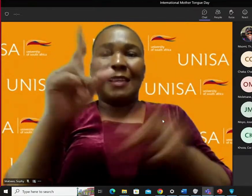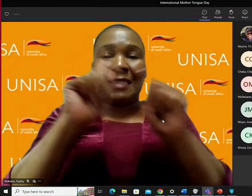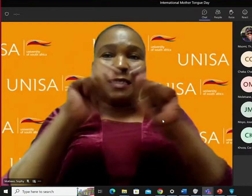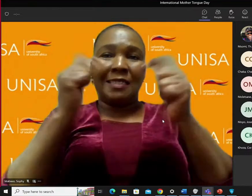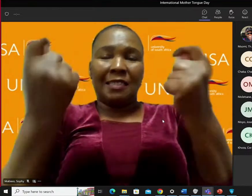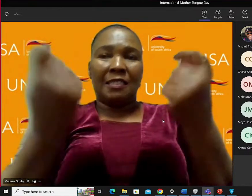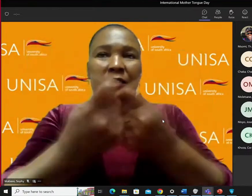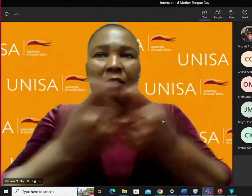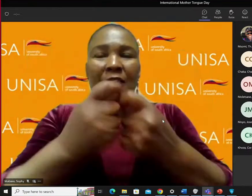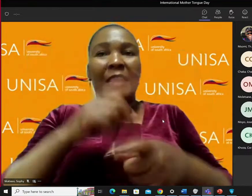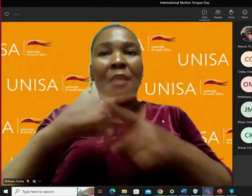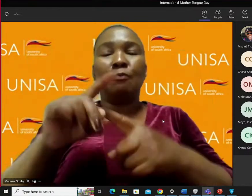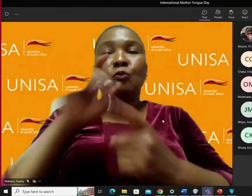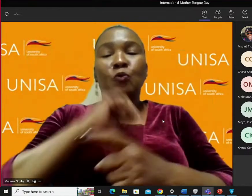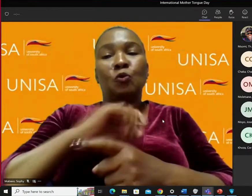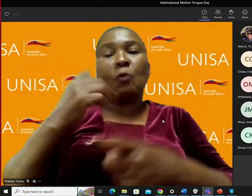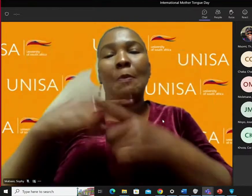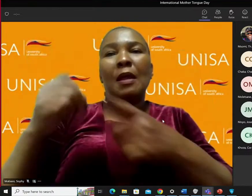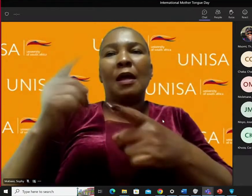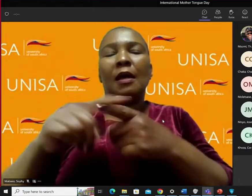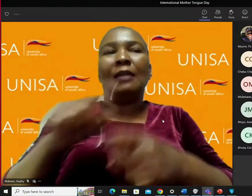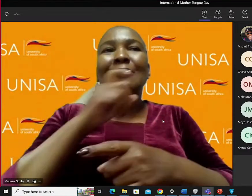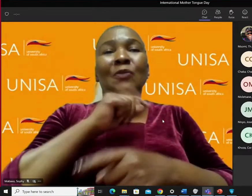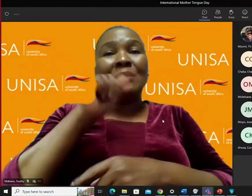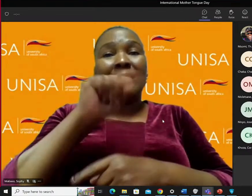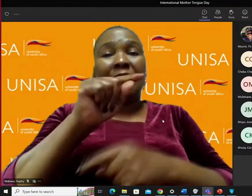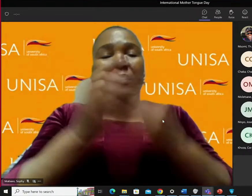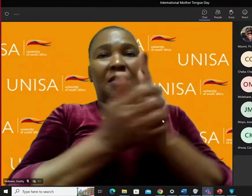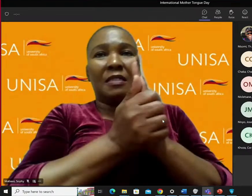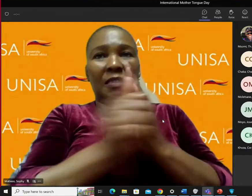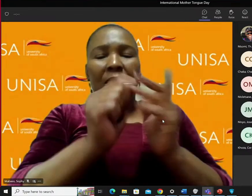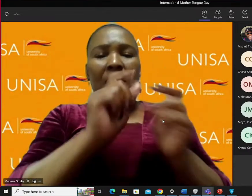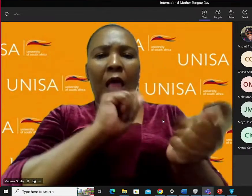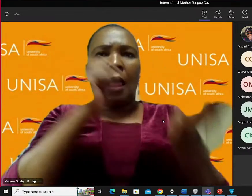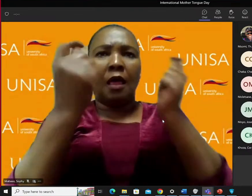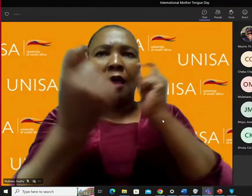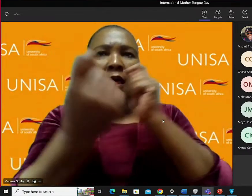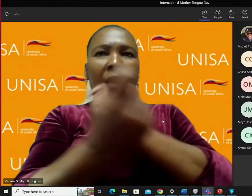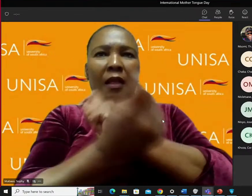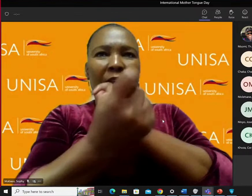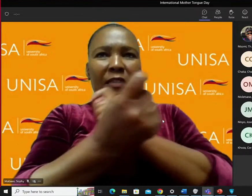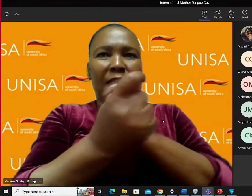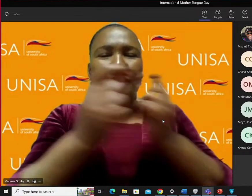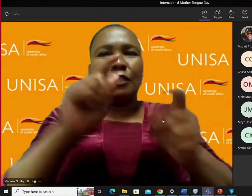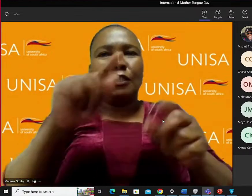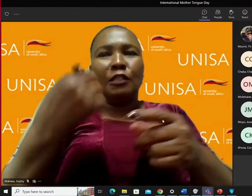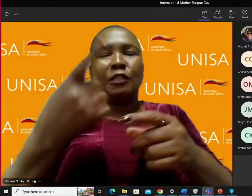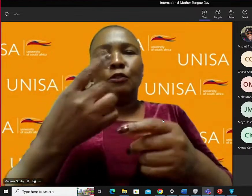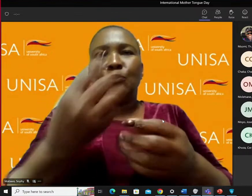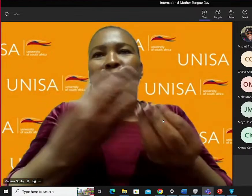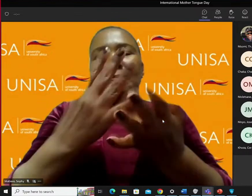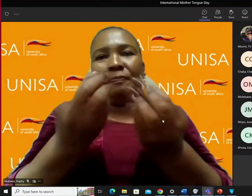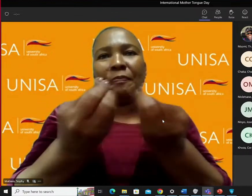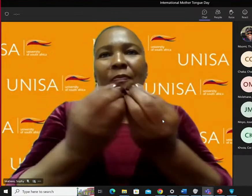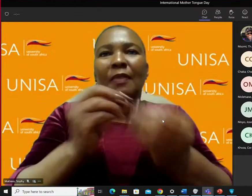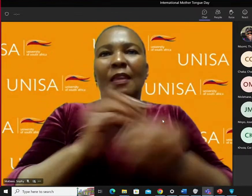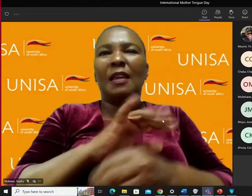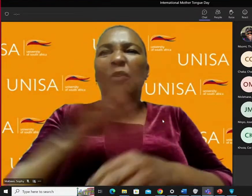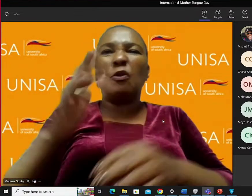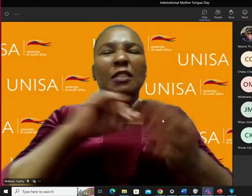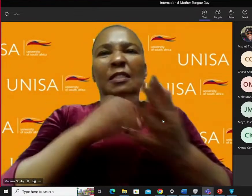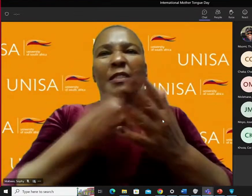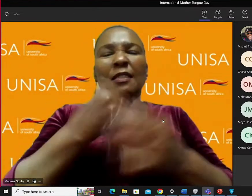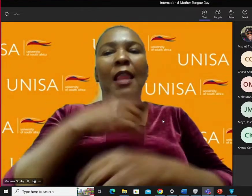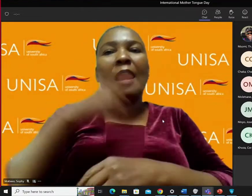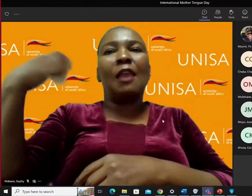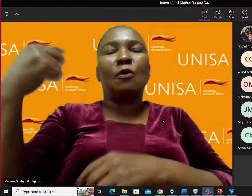play, he uses that skill and transfers it into cricket. So there are certain things where it's not just the language, you